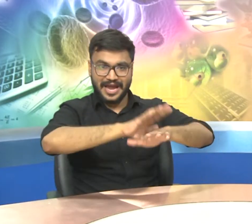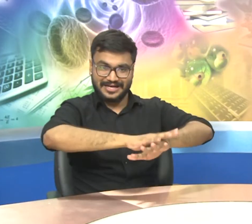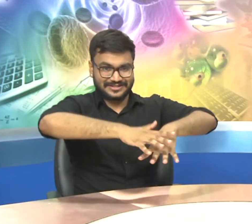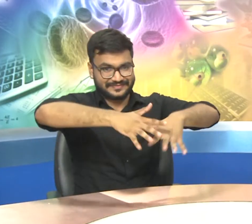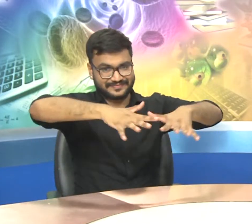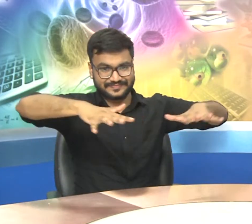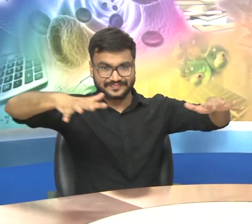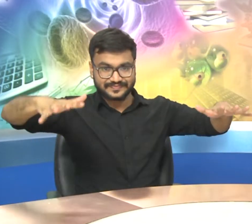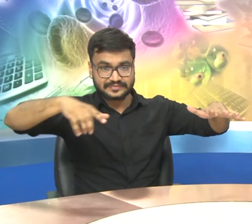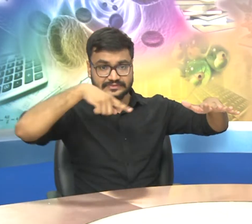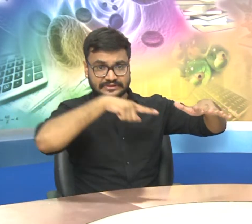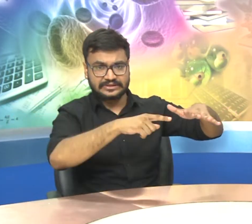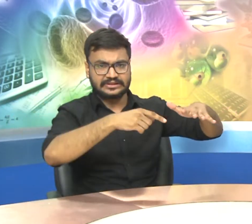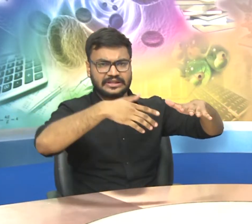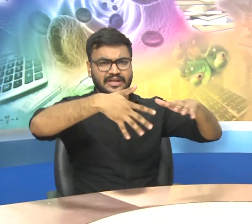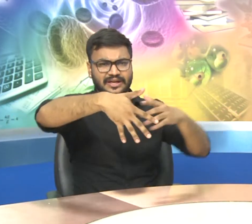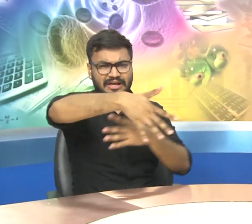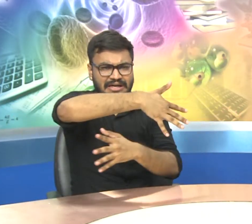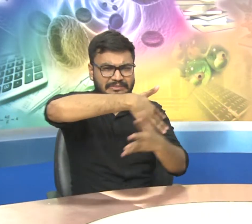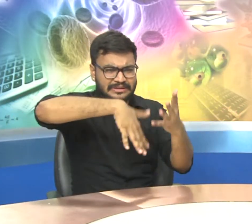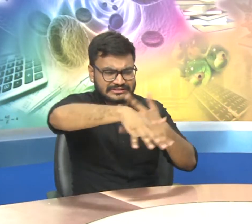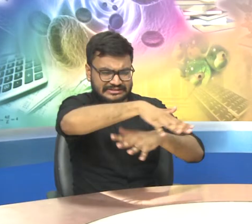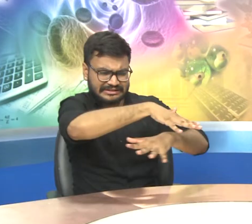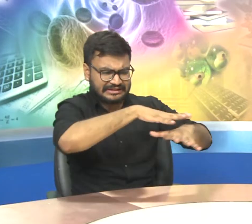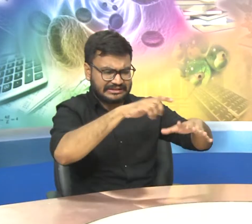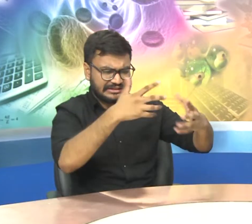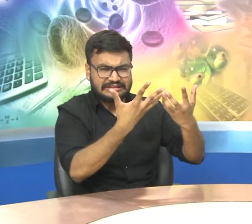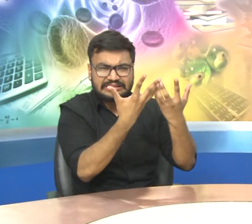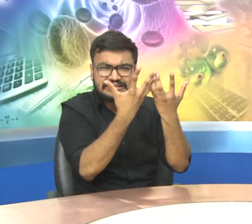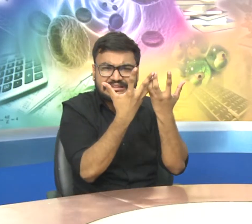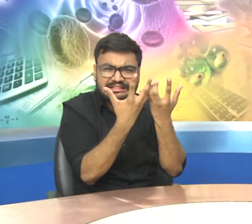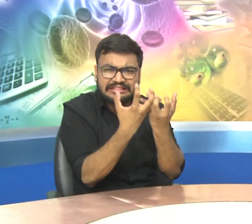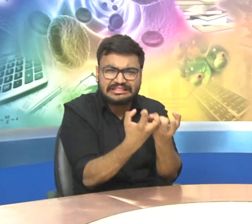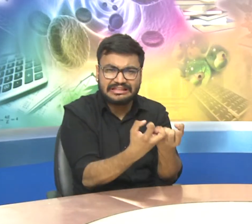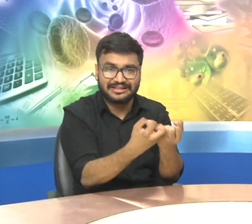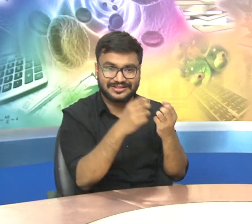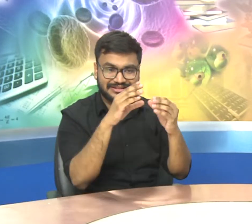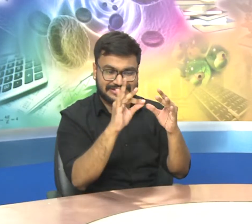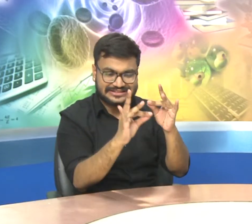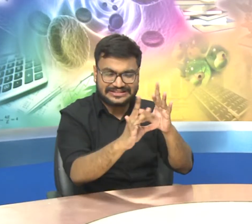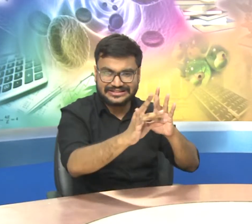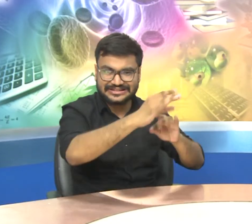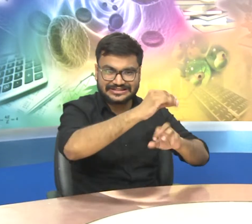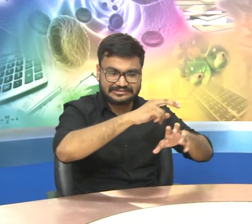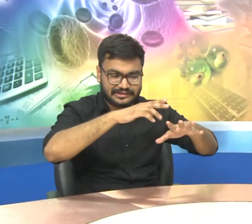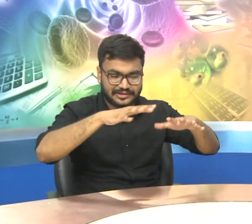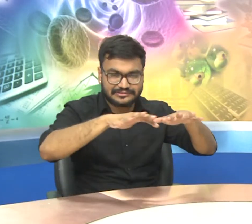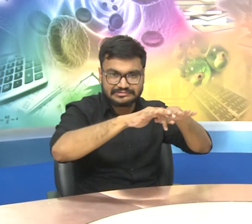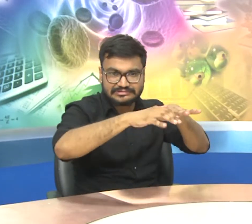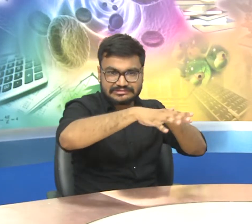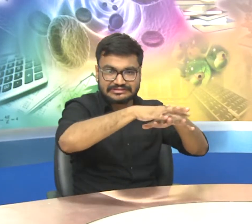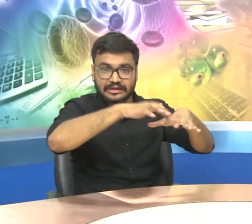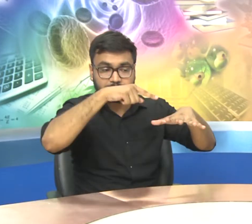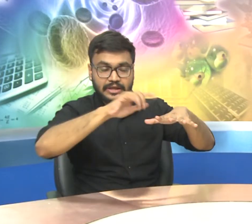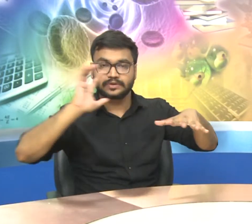transparency, and the second is the amount of dissolved or suspended particles in the water.